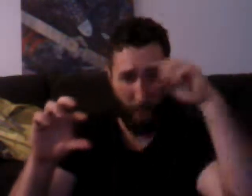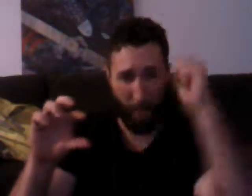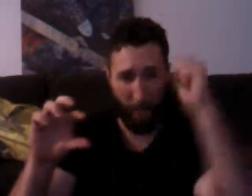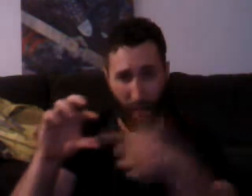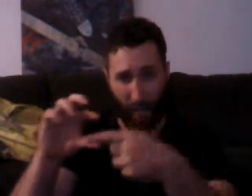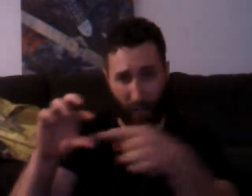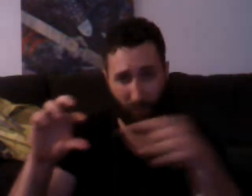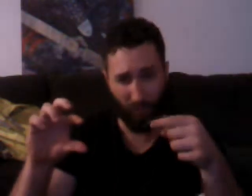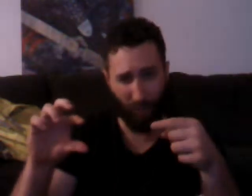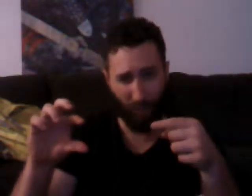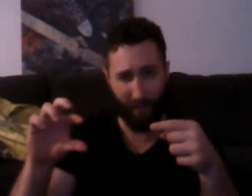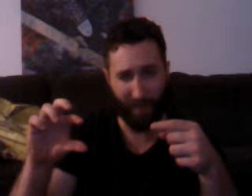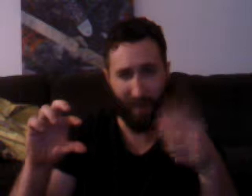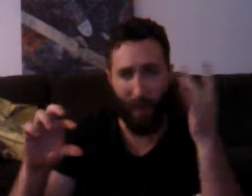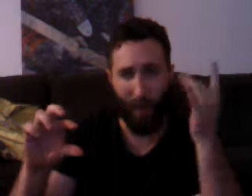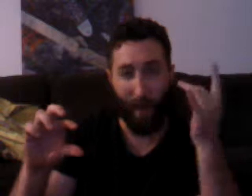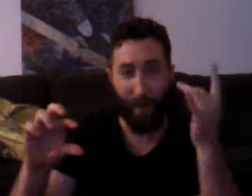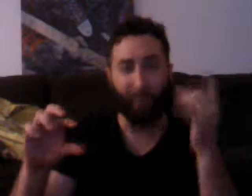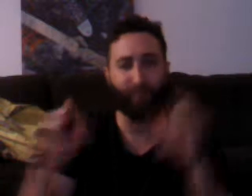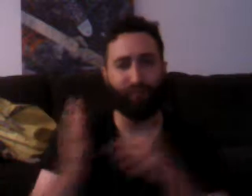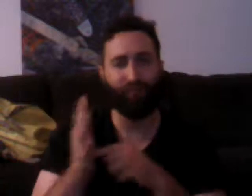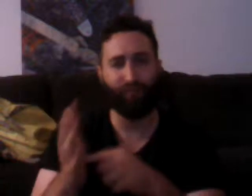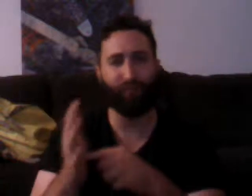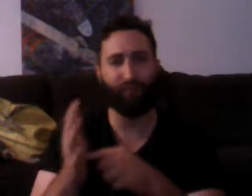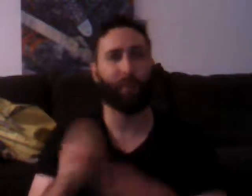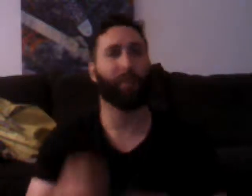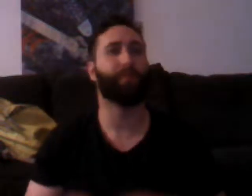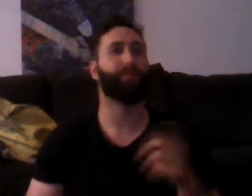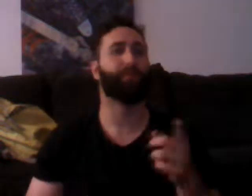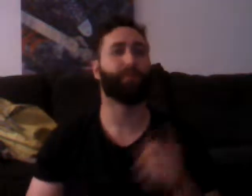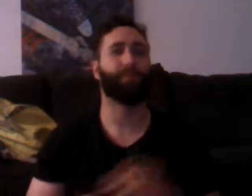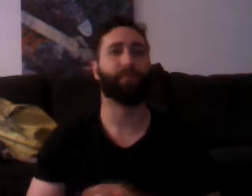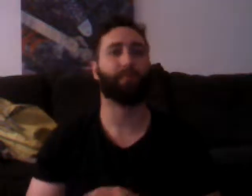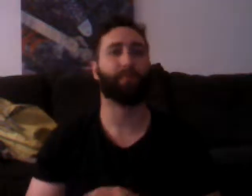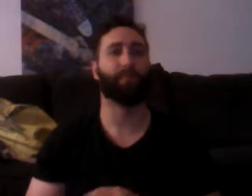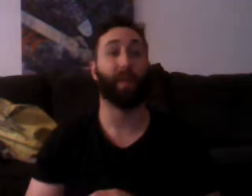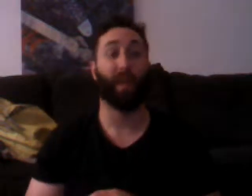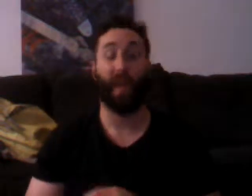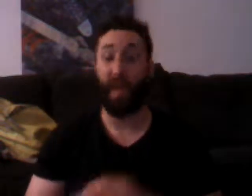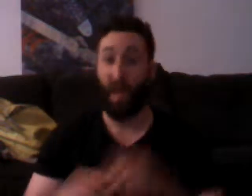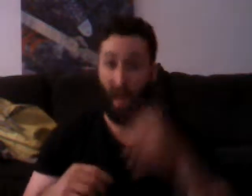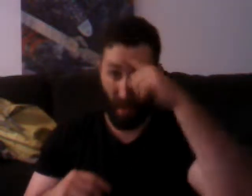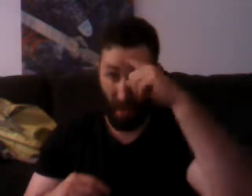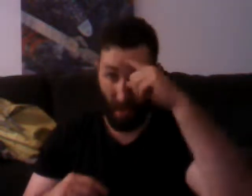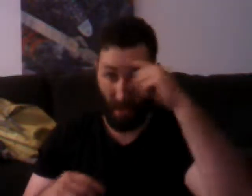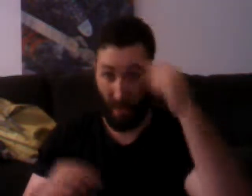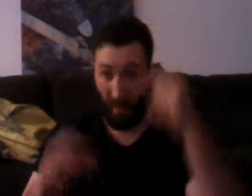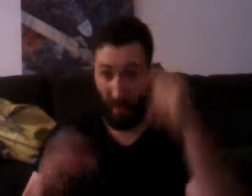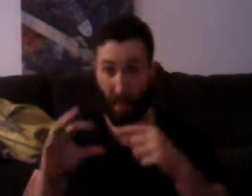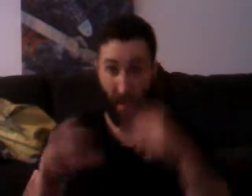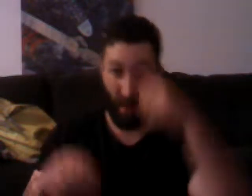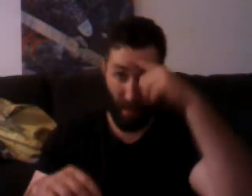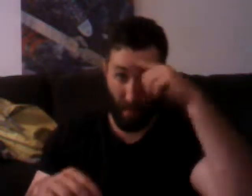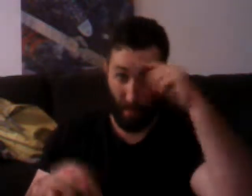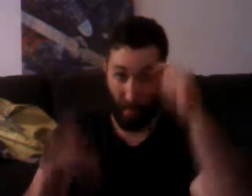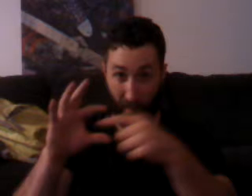The stripe is a marker attached to the casing. The absence of a black stripe means the hot dog is cooked and ready for packaging.